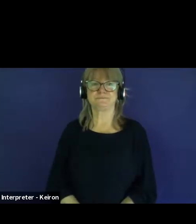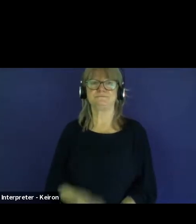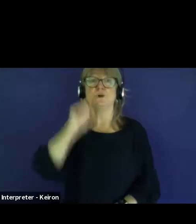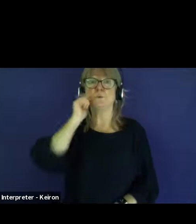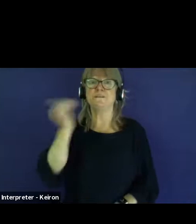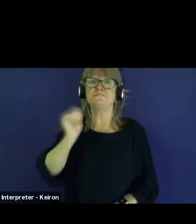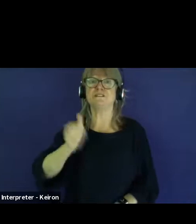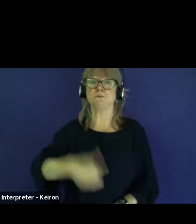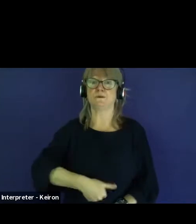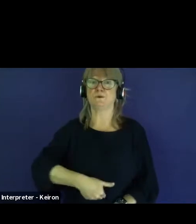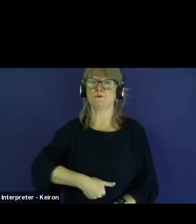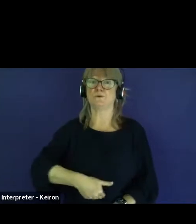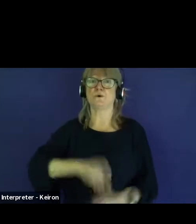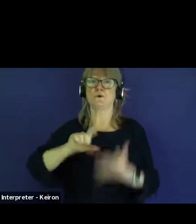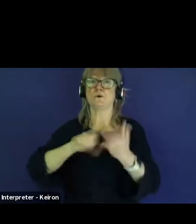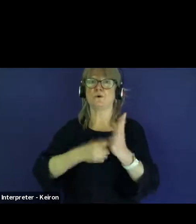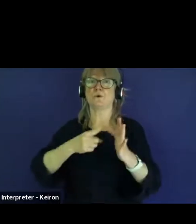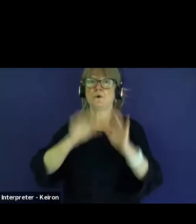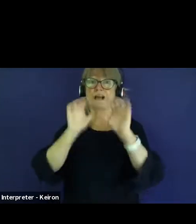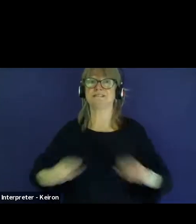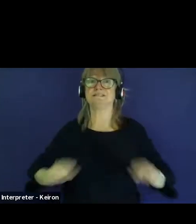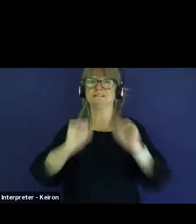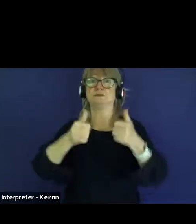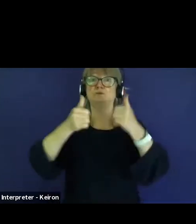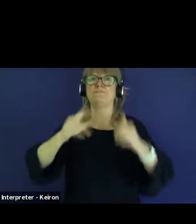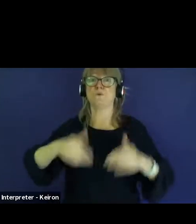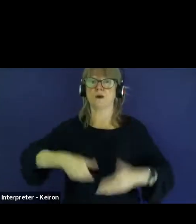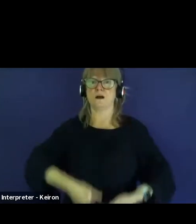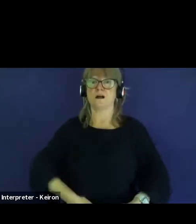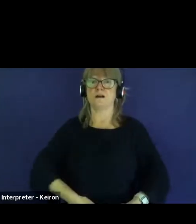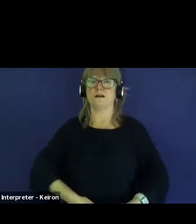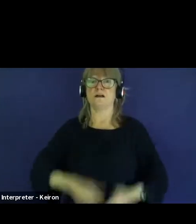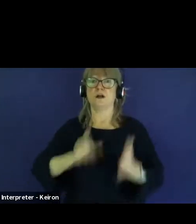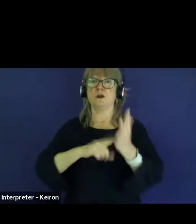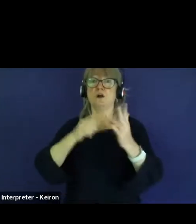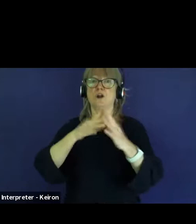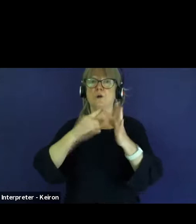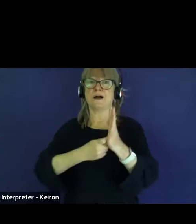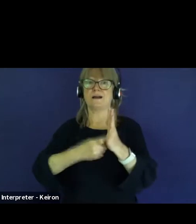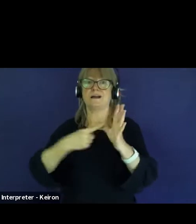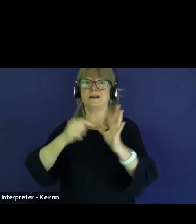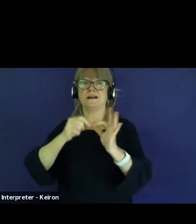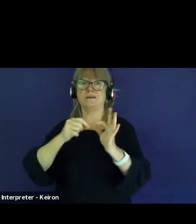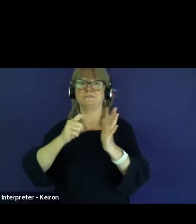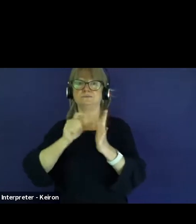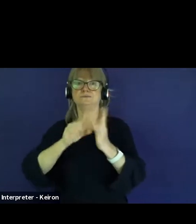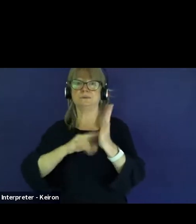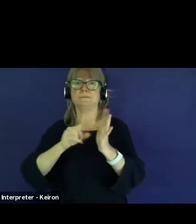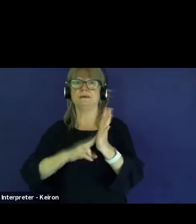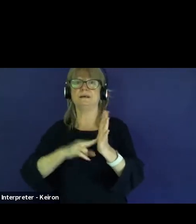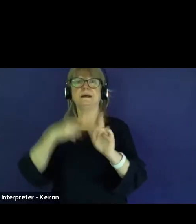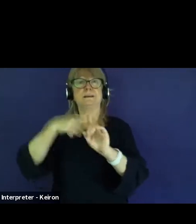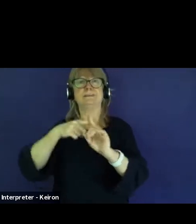nice core exercise, which is great for our lower abdomen and also helps with our lower back pain as well.